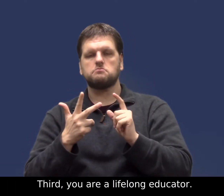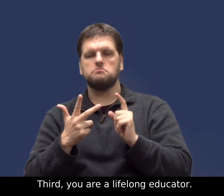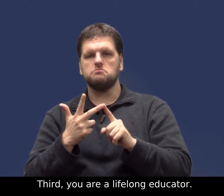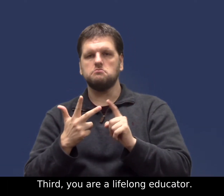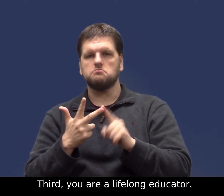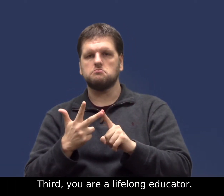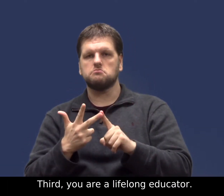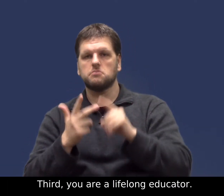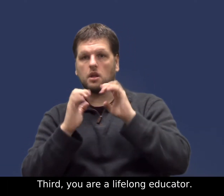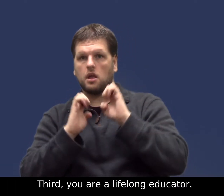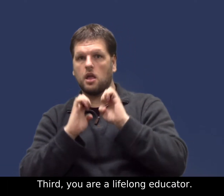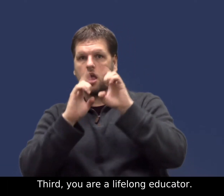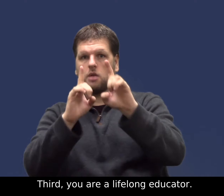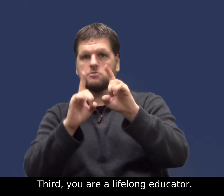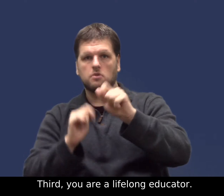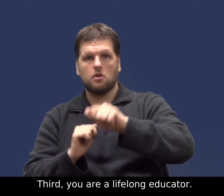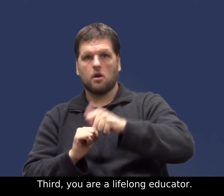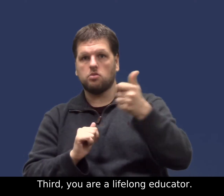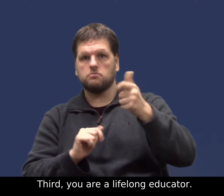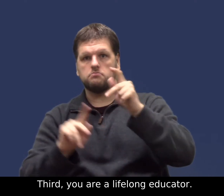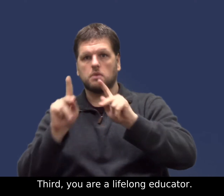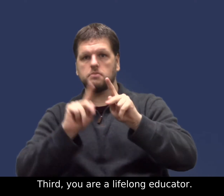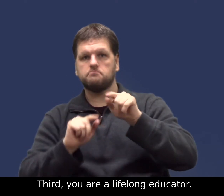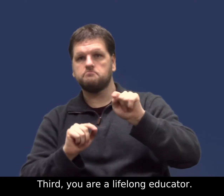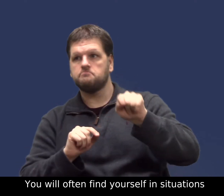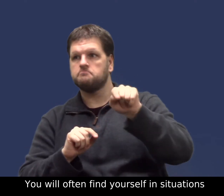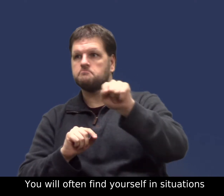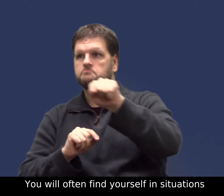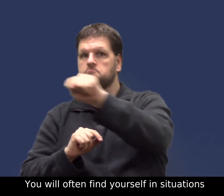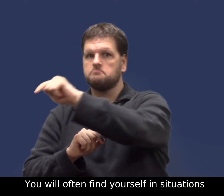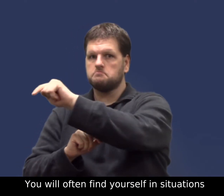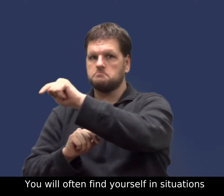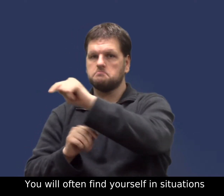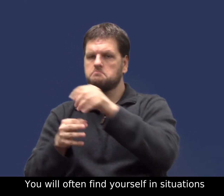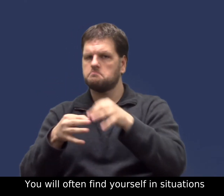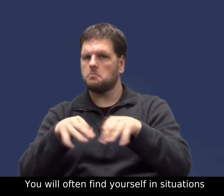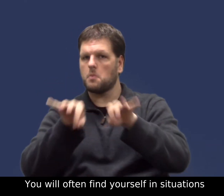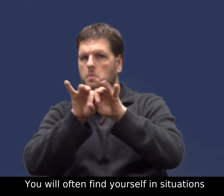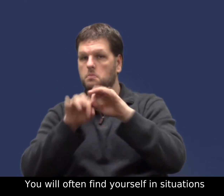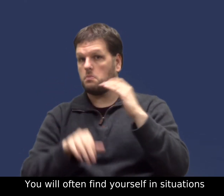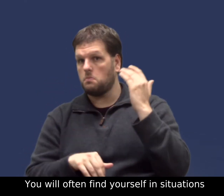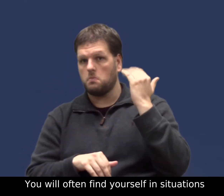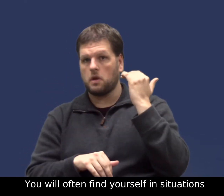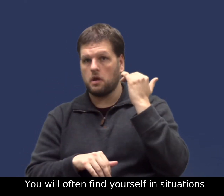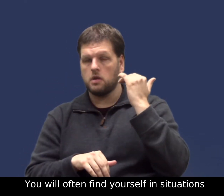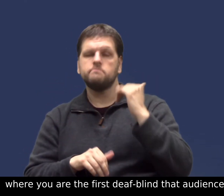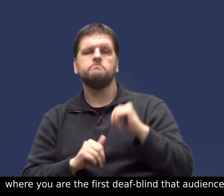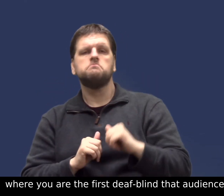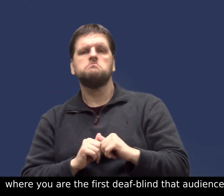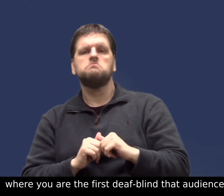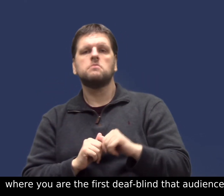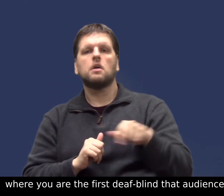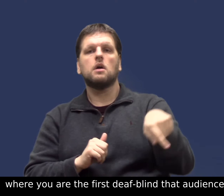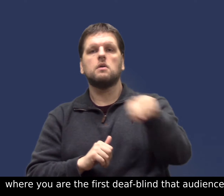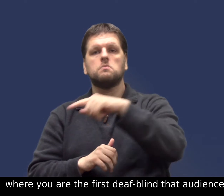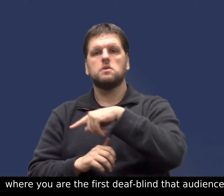Third, you are a lifelong educator. You will often find yourself in situations where you are the first